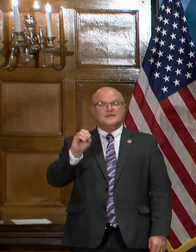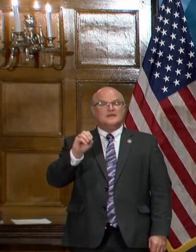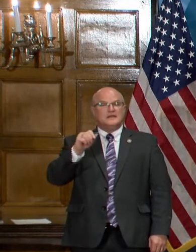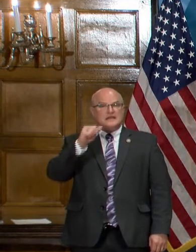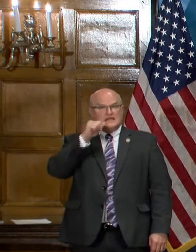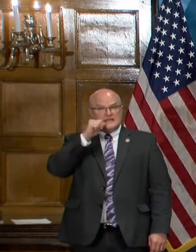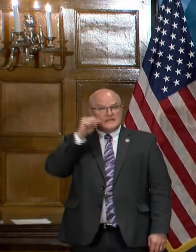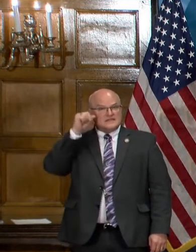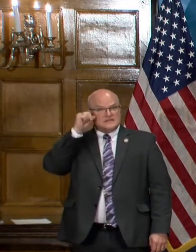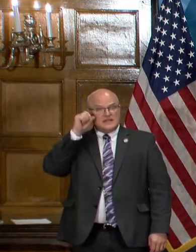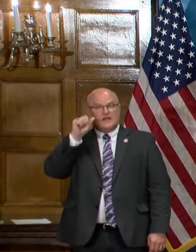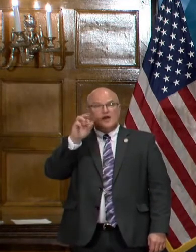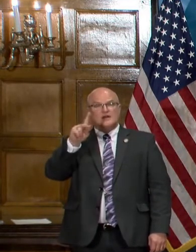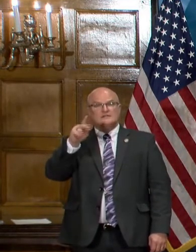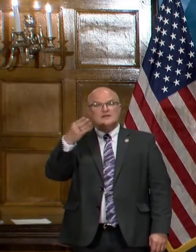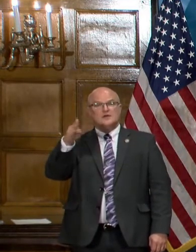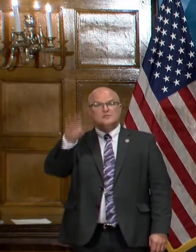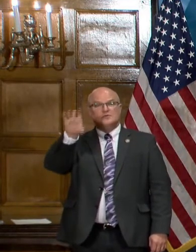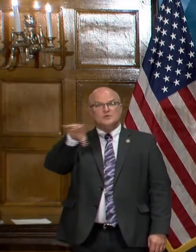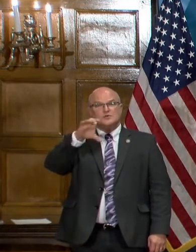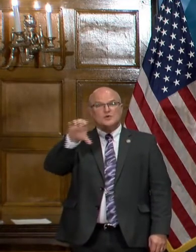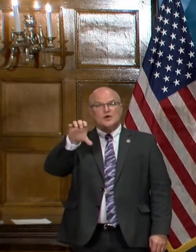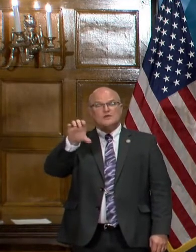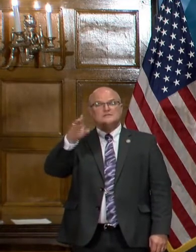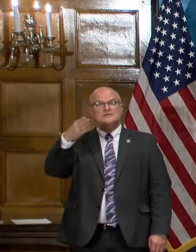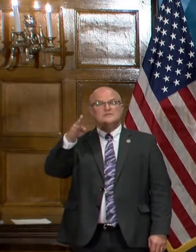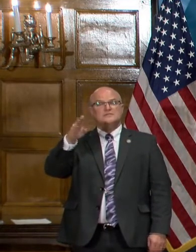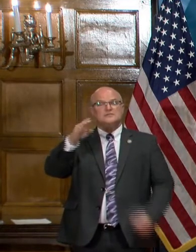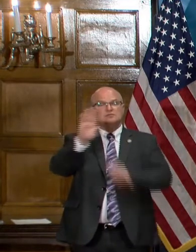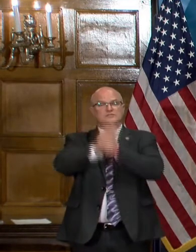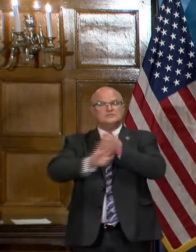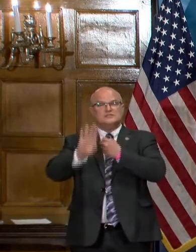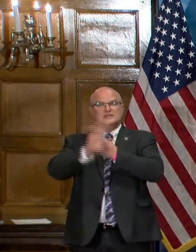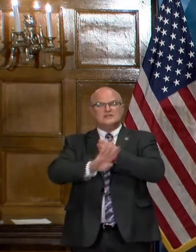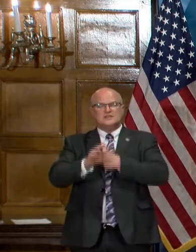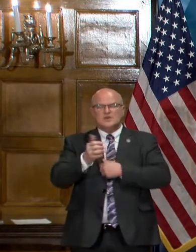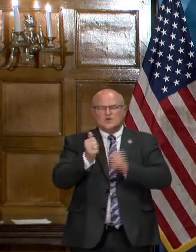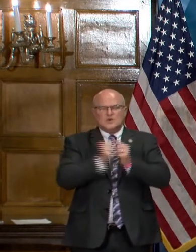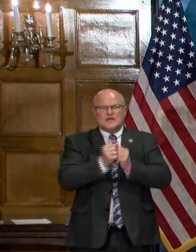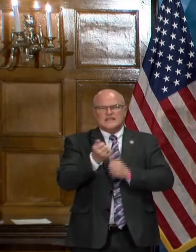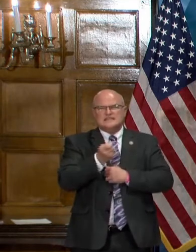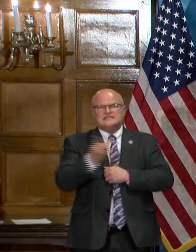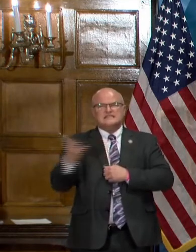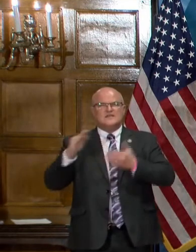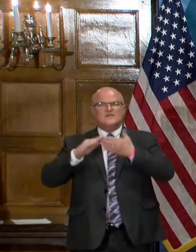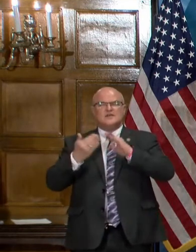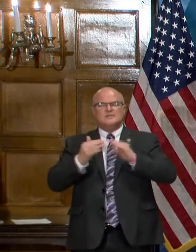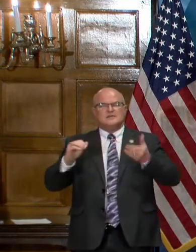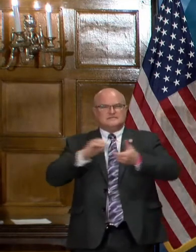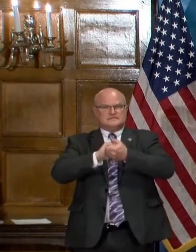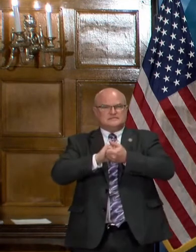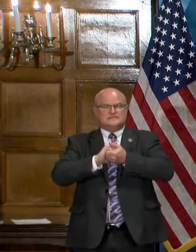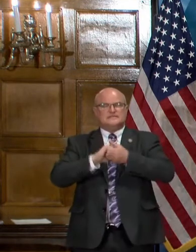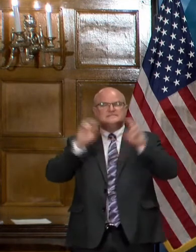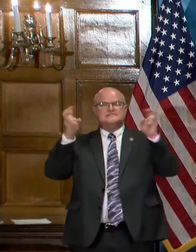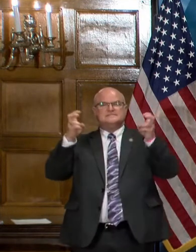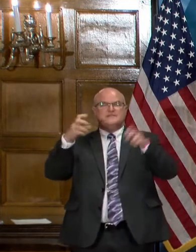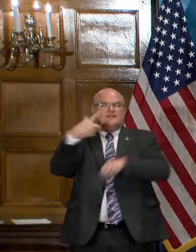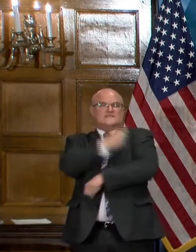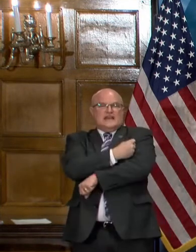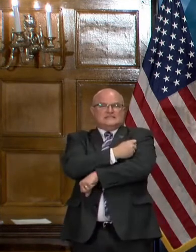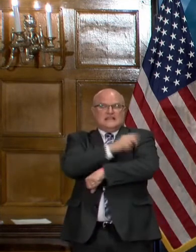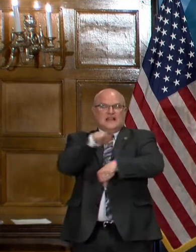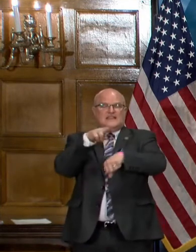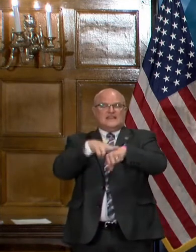Yesterday, Arkansas Blue Cross and Blue Shield, along with several key business and community partners, launched the Vaccinate the Natural State